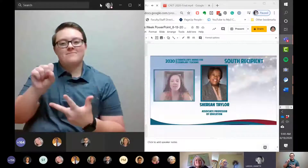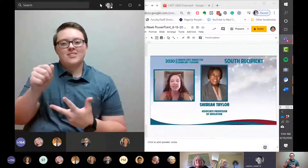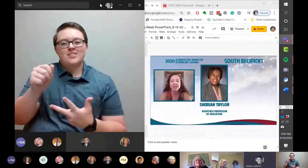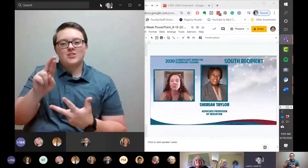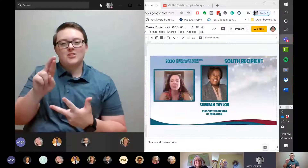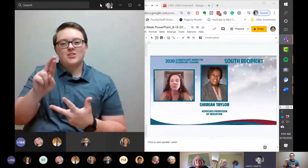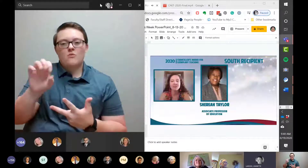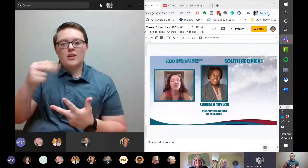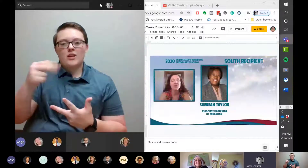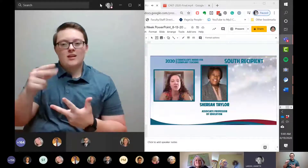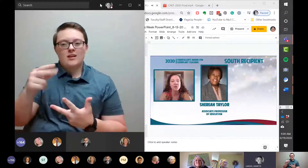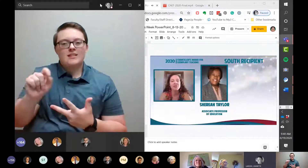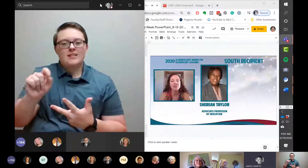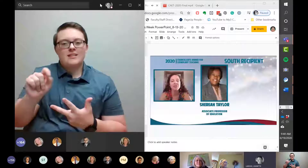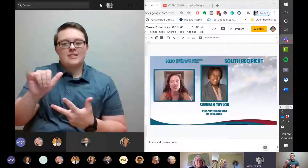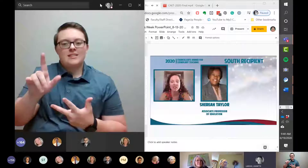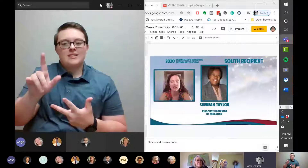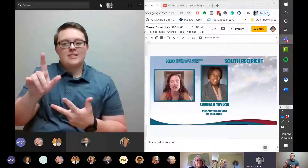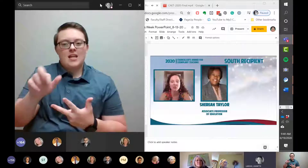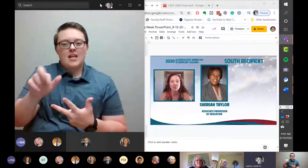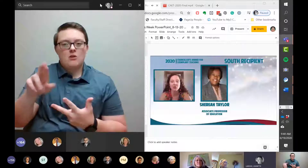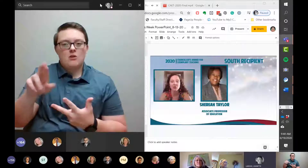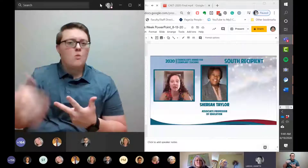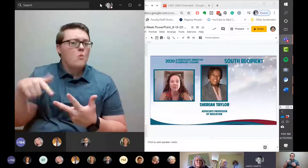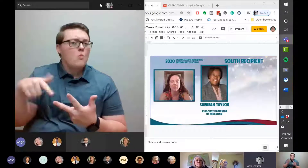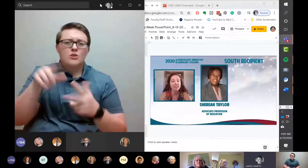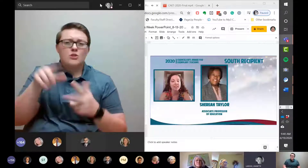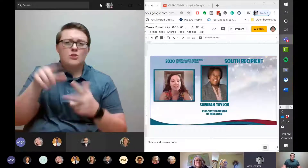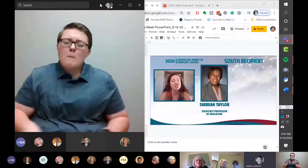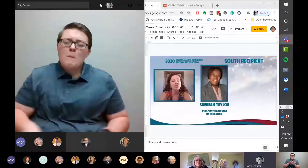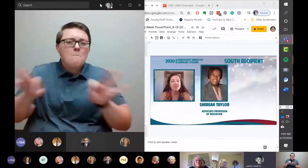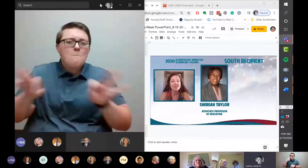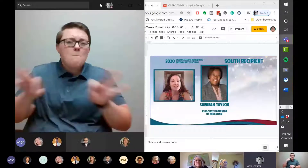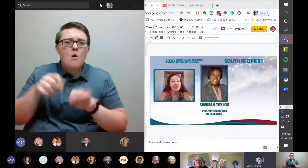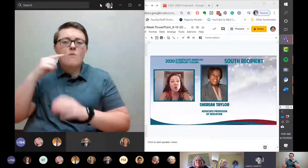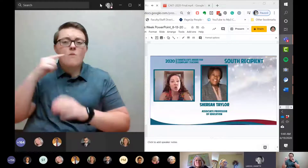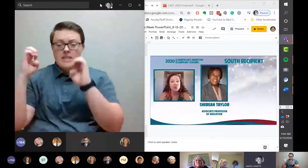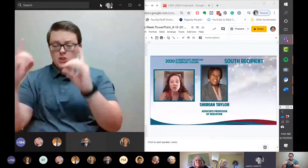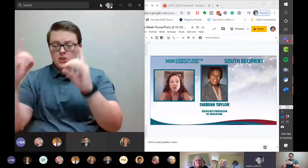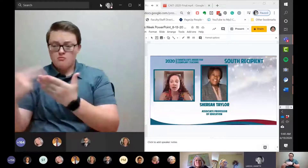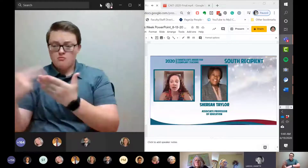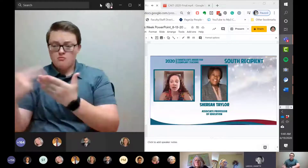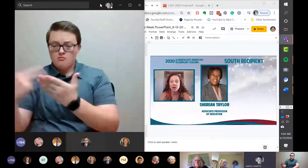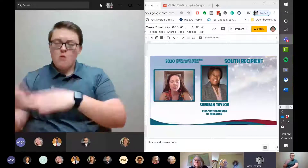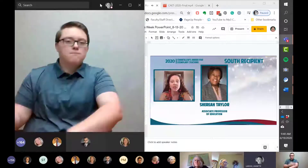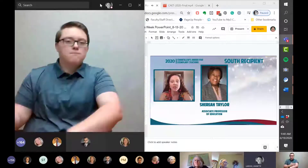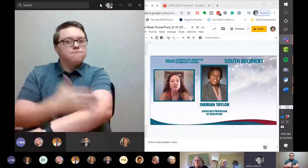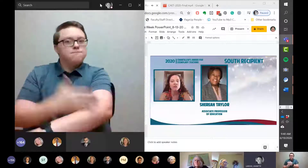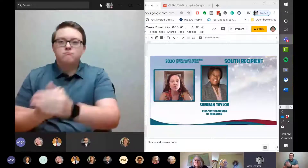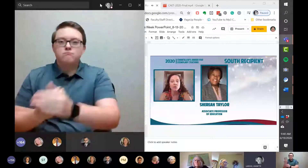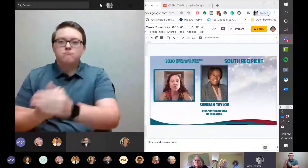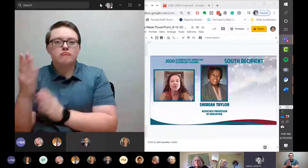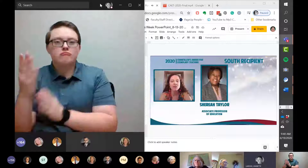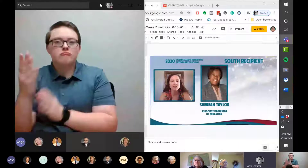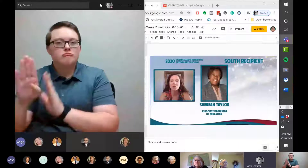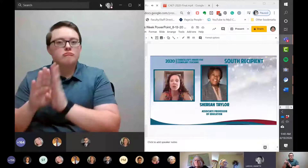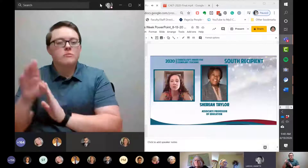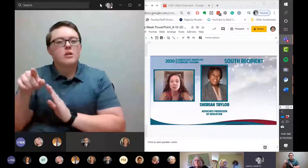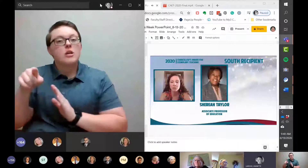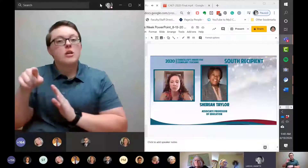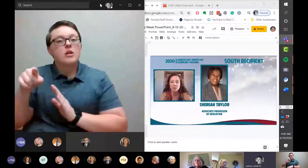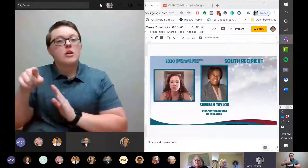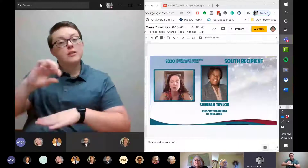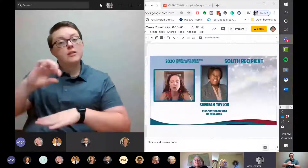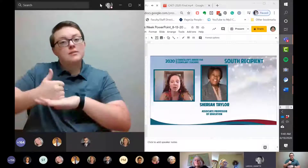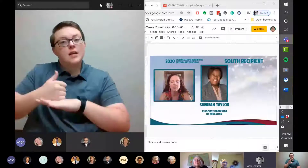has been monumentally important to the growth of the education program. She's designed a cornerstone honors degree and forged